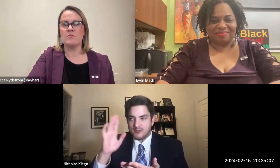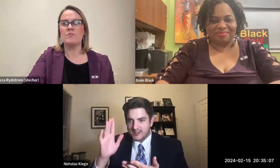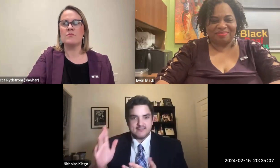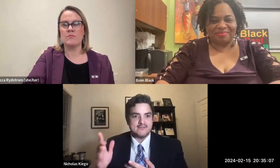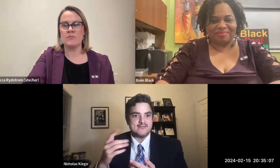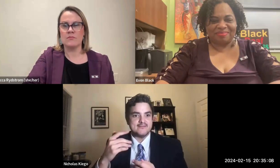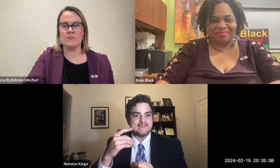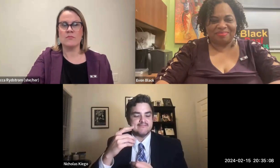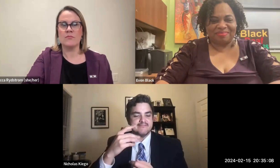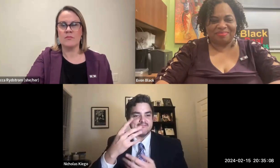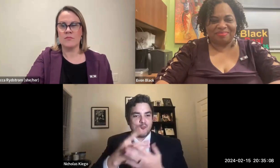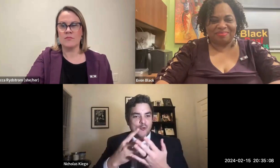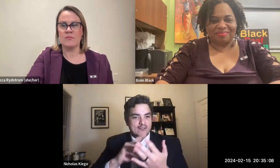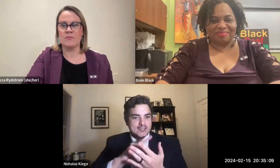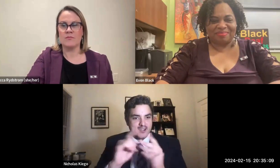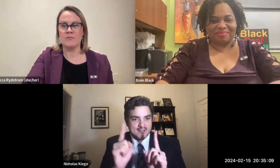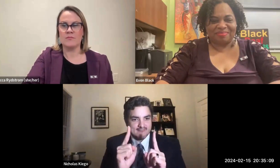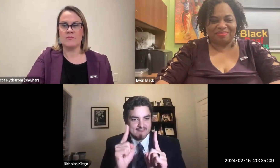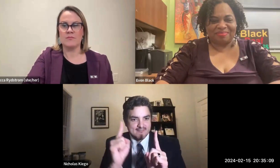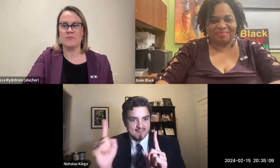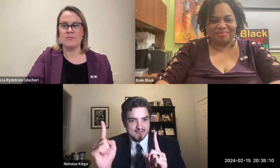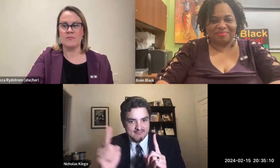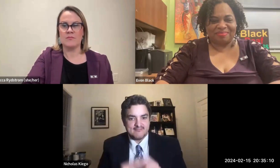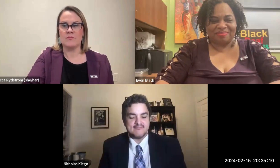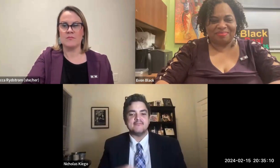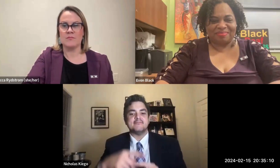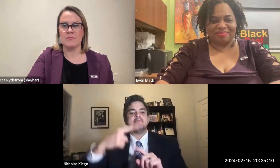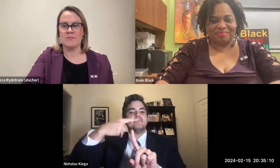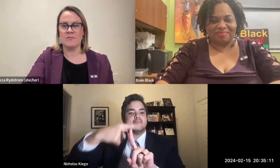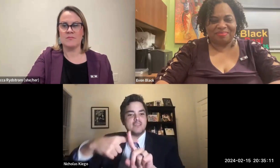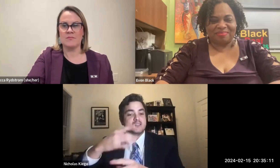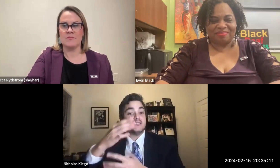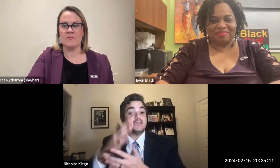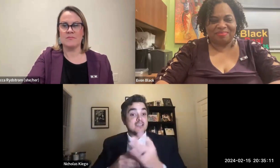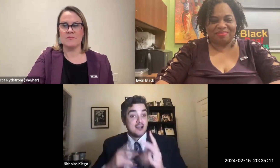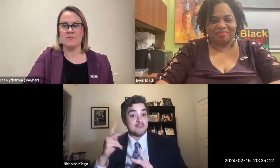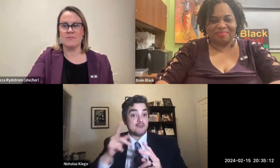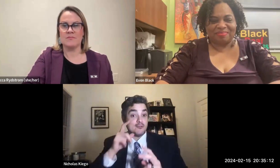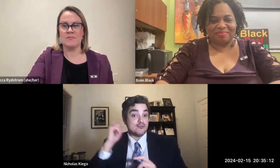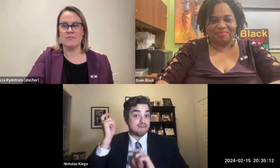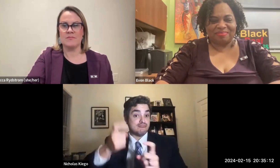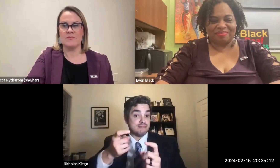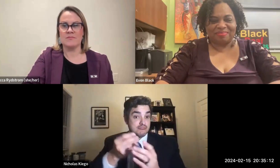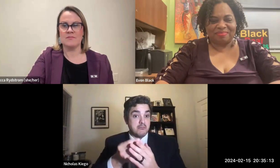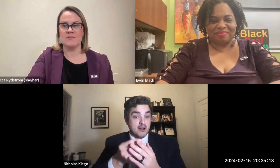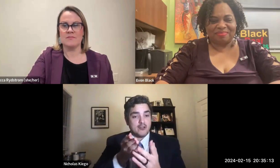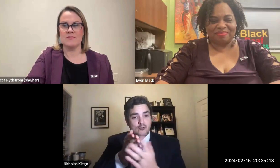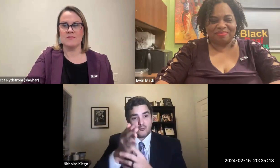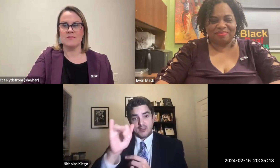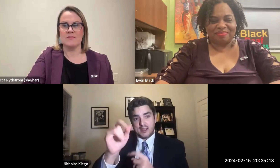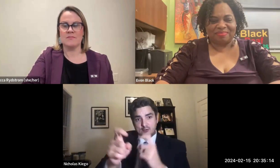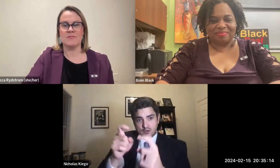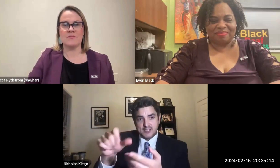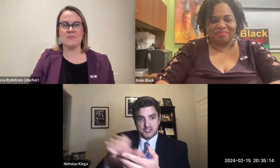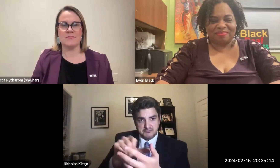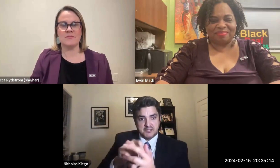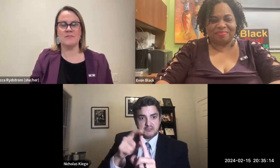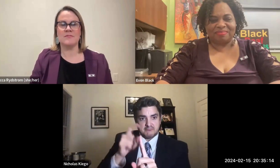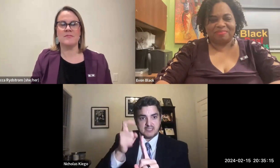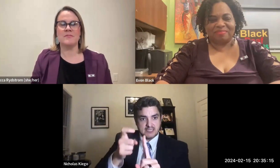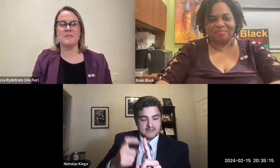So we have to, like, every week go in and, move the needle a little bit. Sometimes it's month by